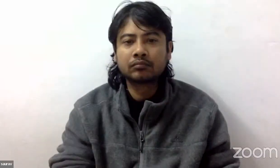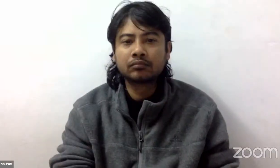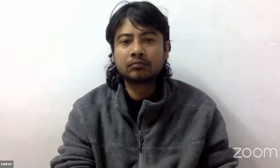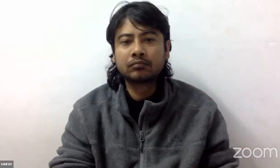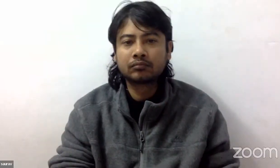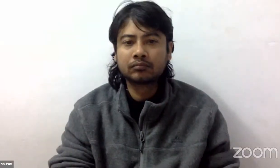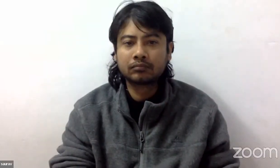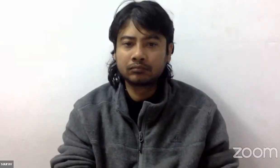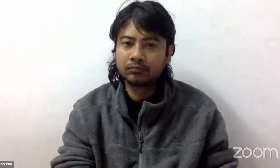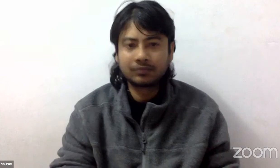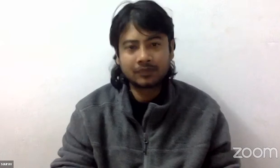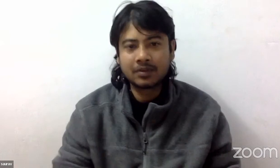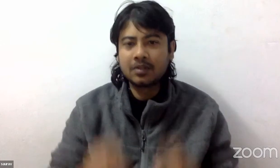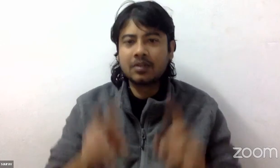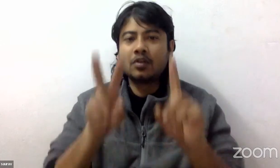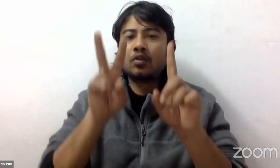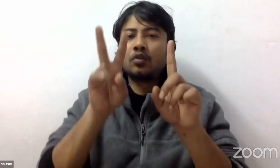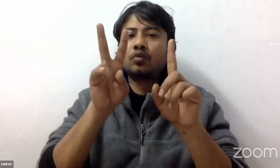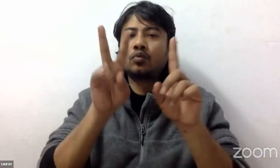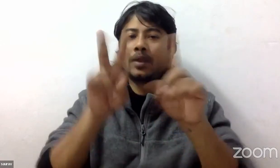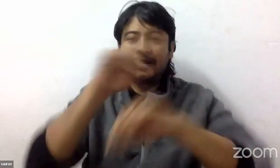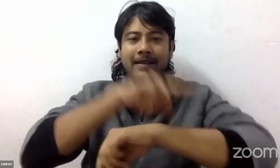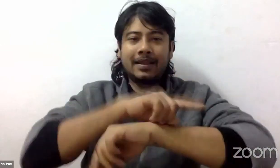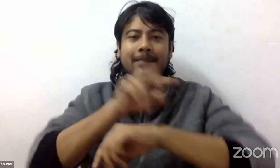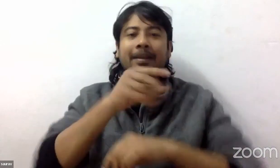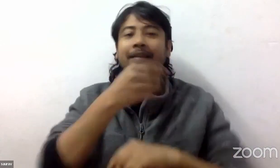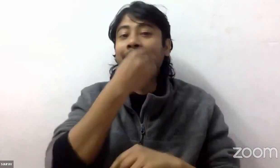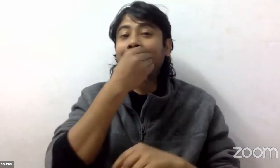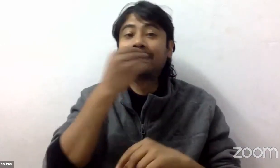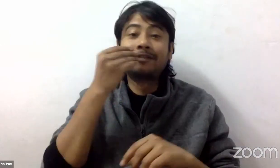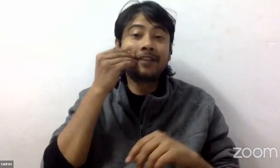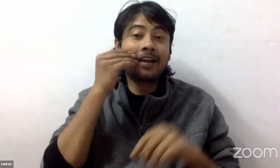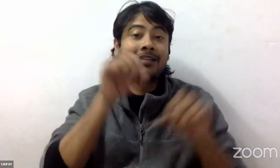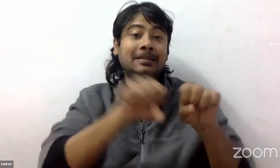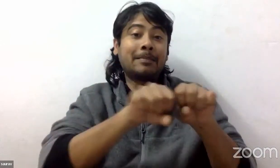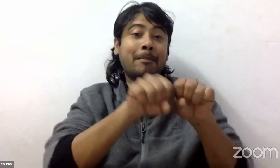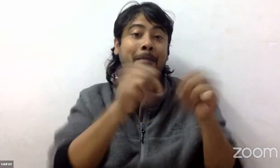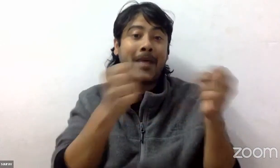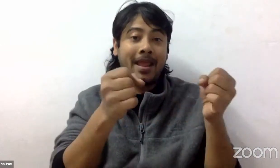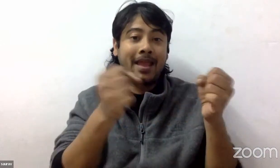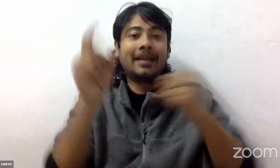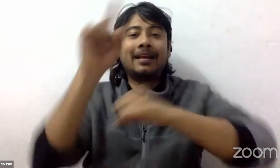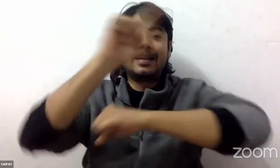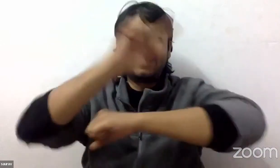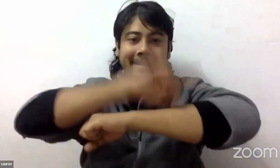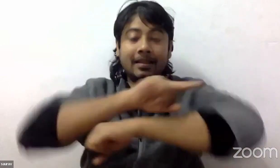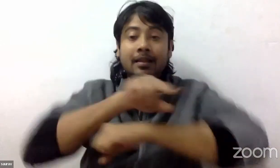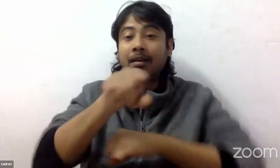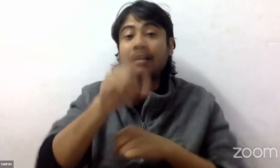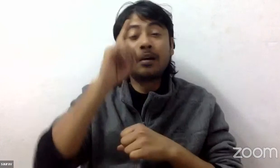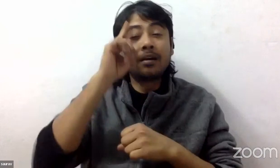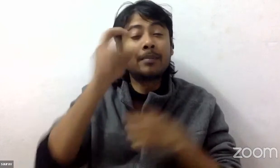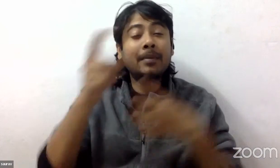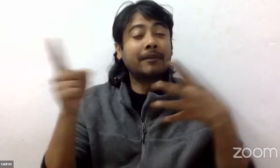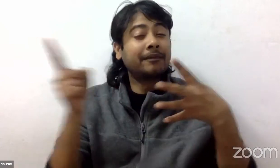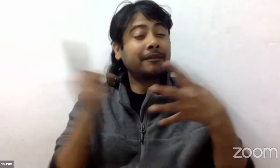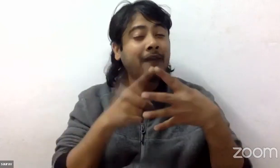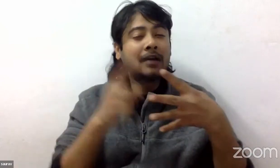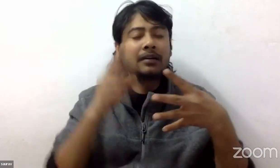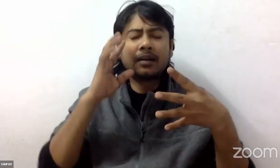So first thing, as I just said, the important thing to remember on Dwadashi that we must break the fast only during the Paran